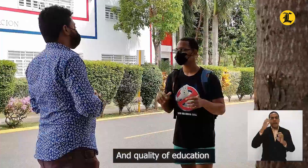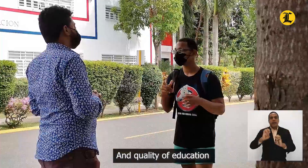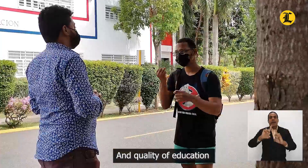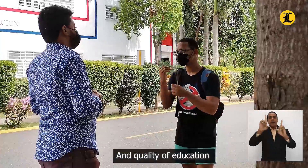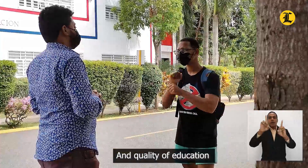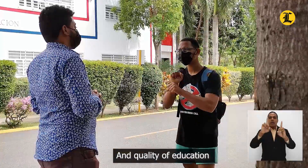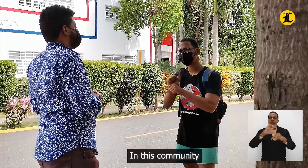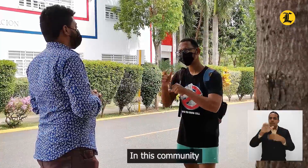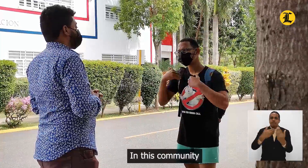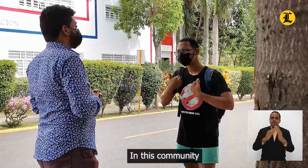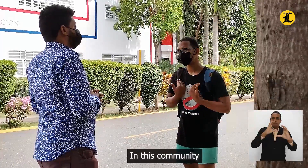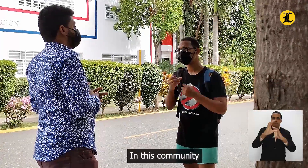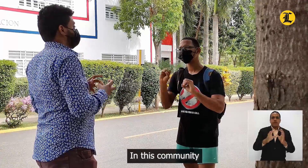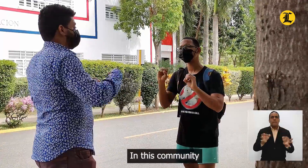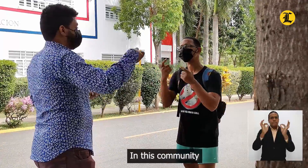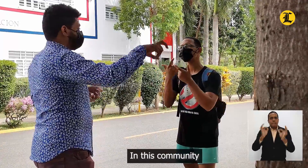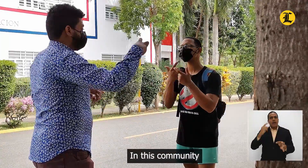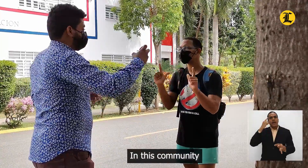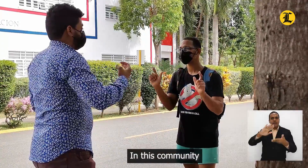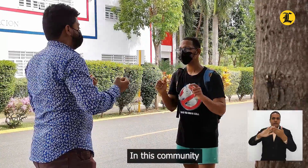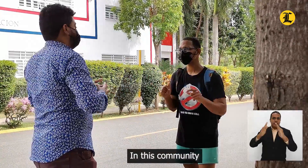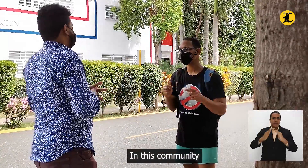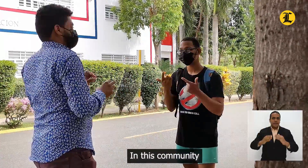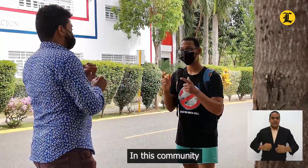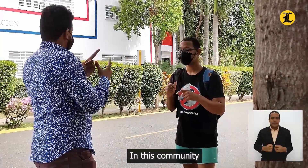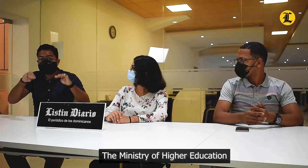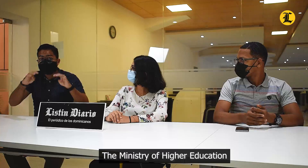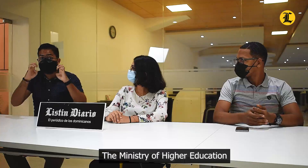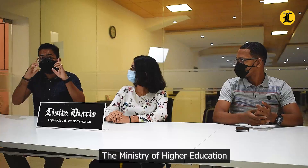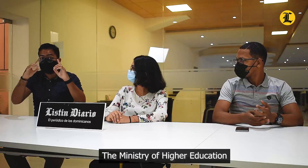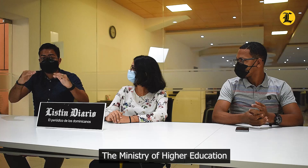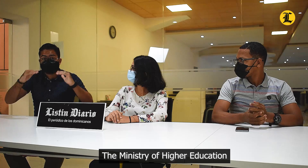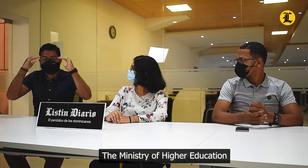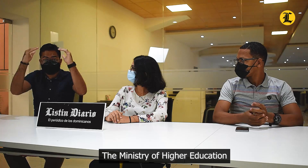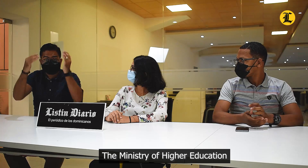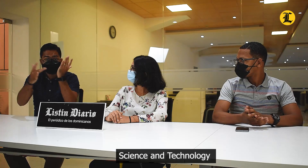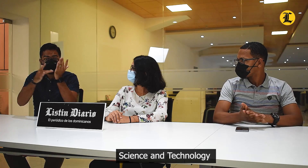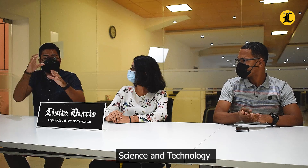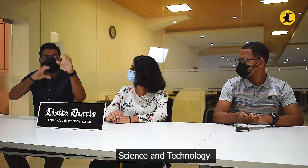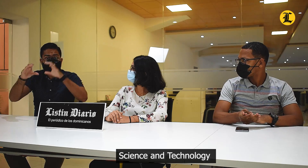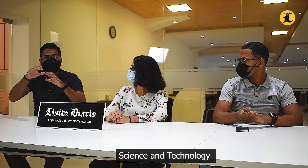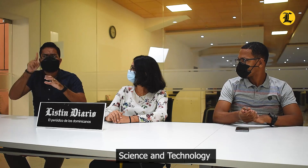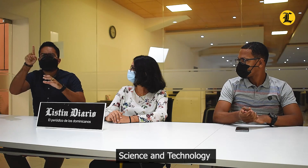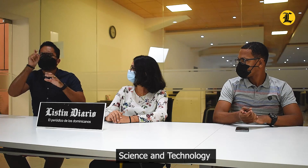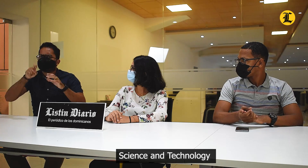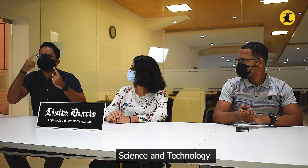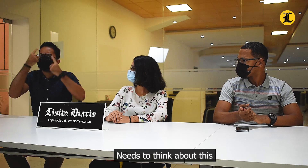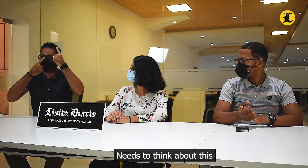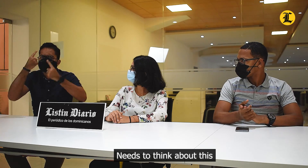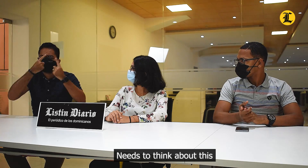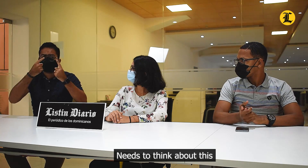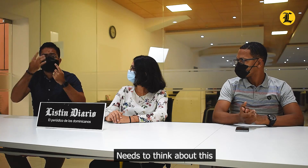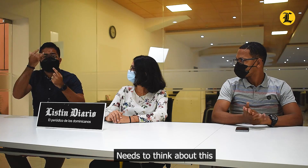quality of education in this community. The Ministry of Higher Education, Science, and